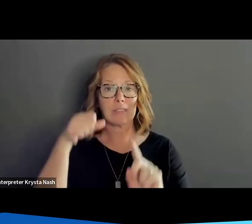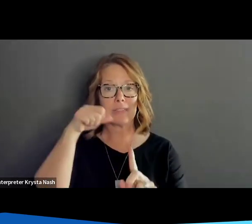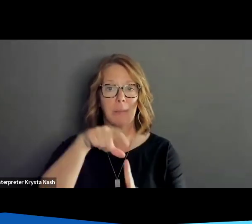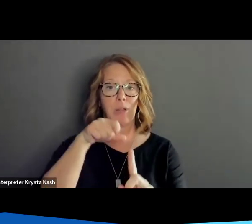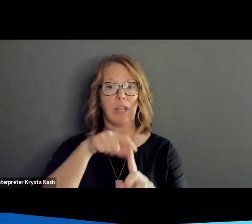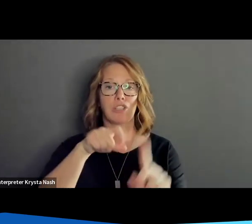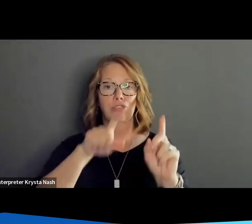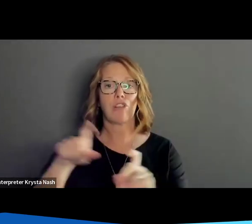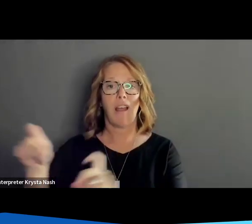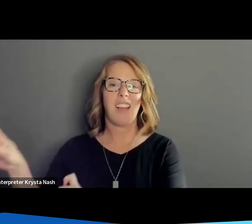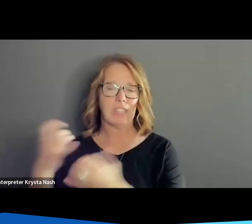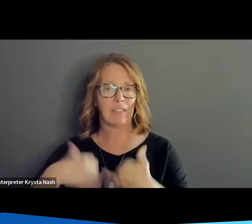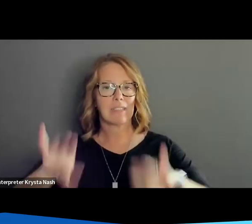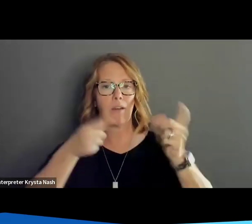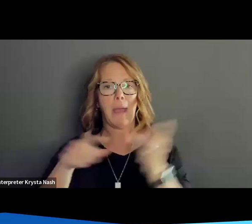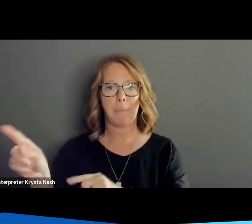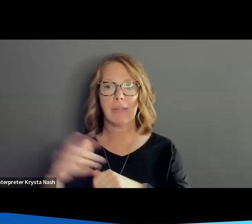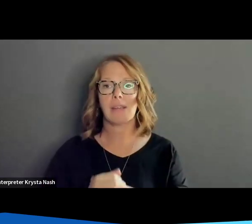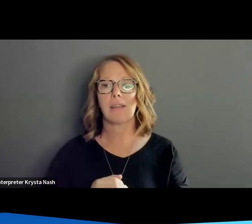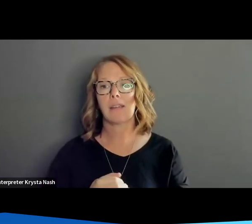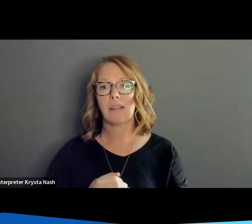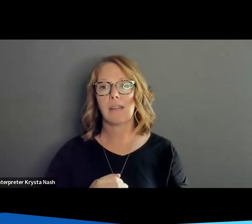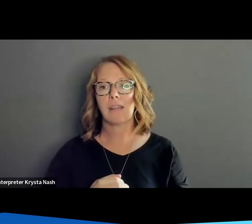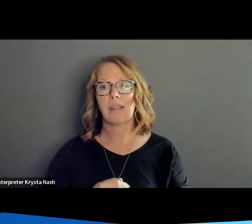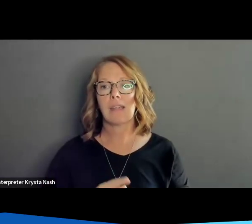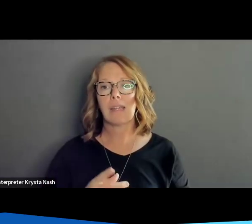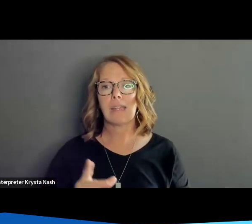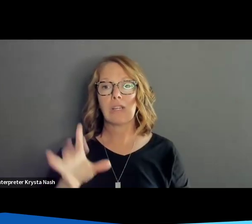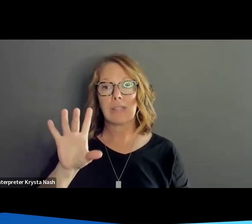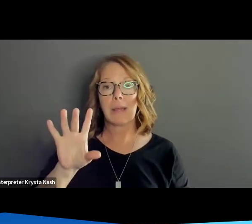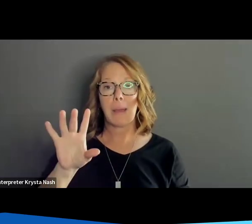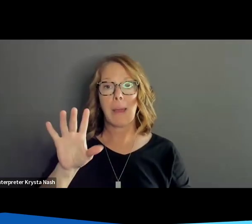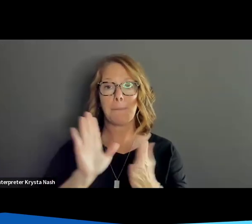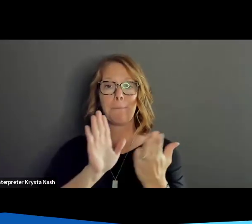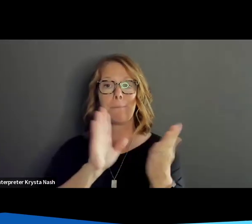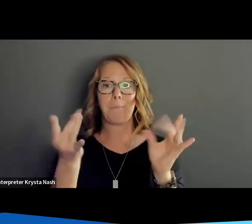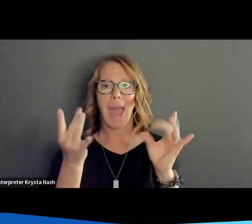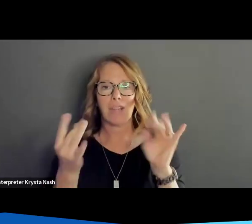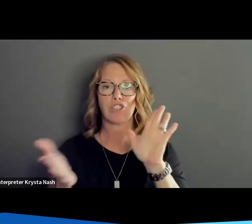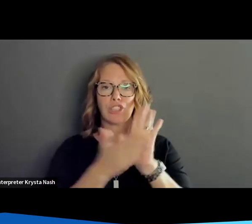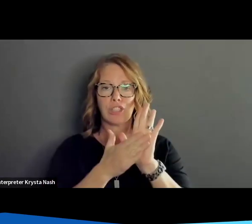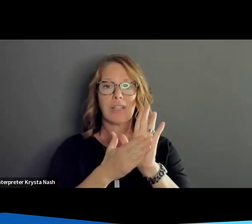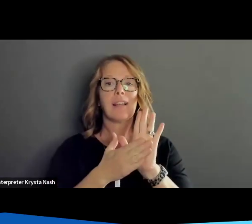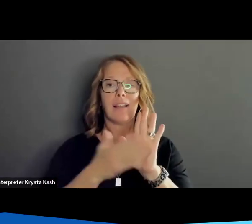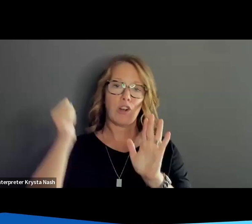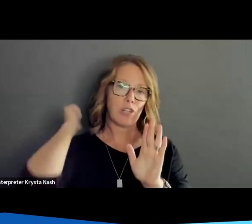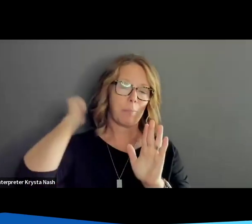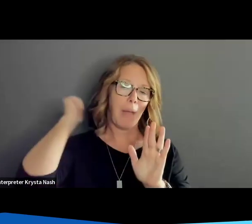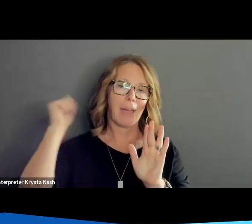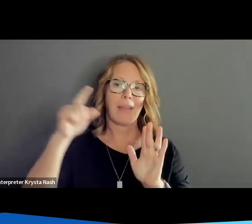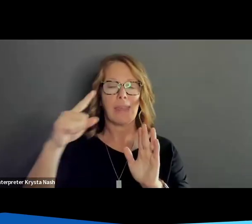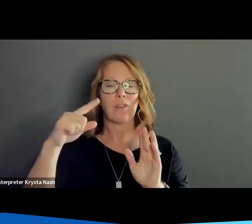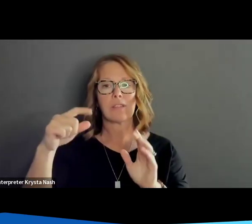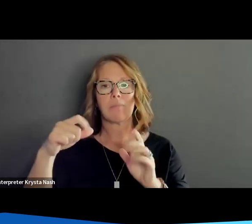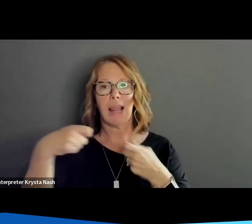that are still going on, where it's a patch that's put over your back. It has electrical stimulation. There's a small stimulator